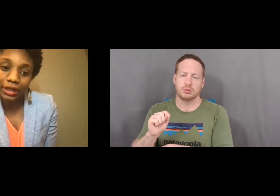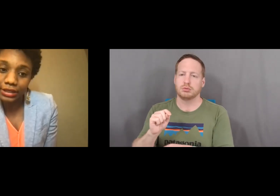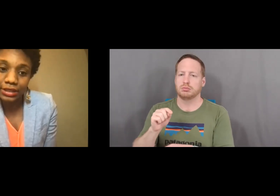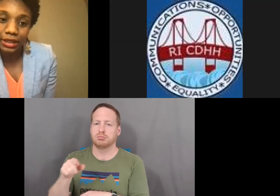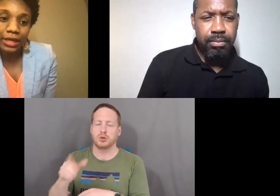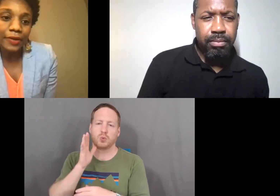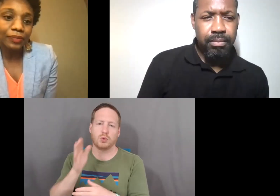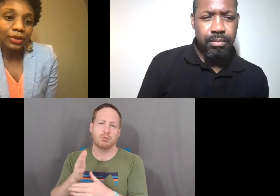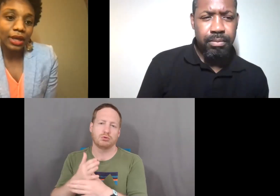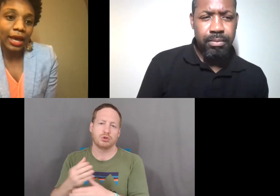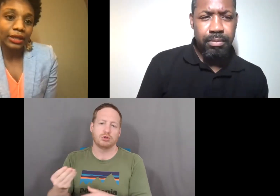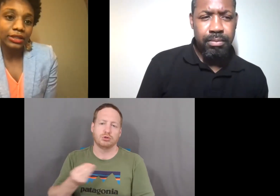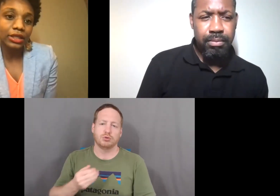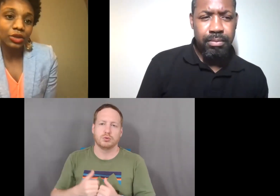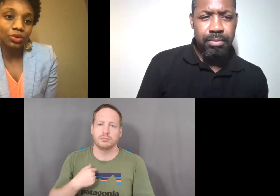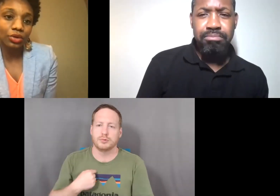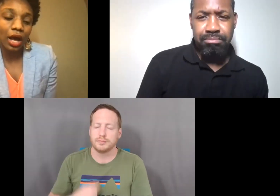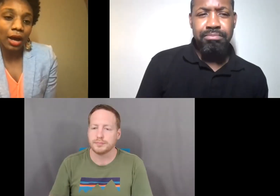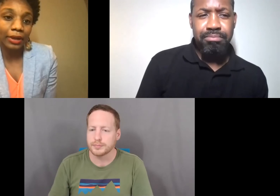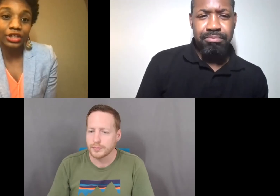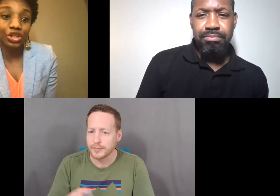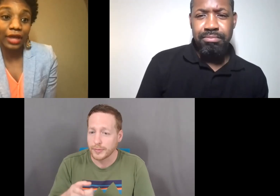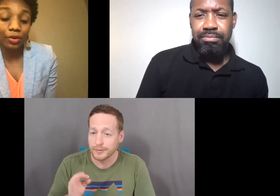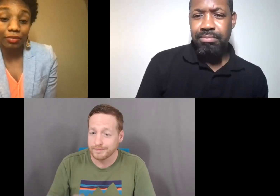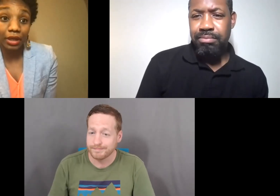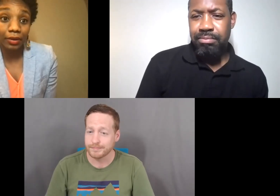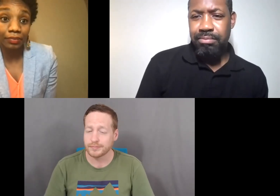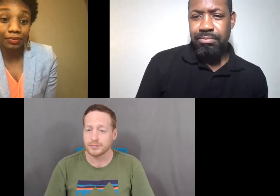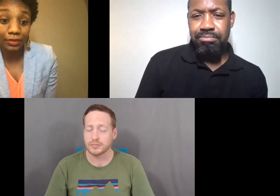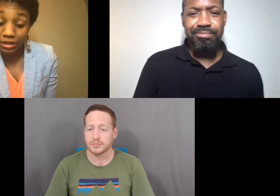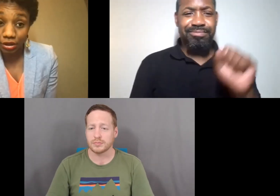Ernest and he will, again, share that with me. Yes, Ernest?